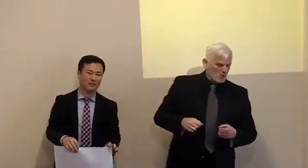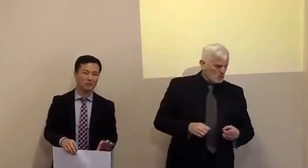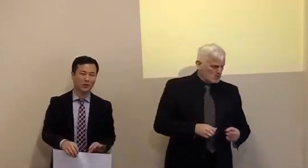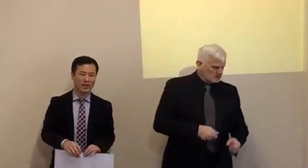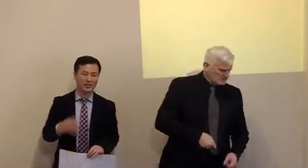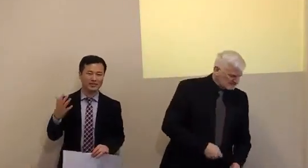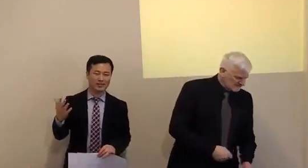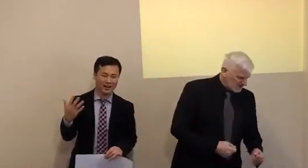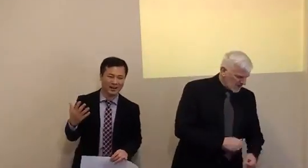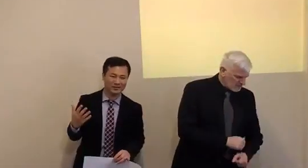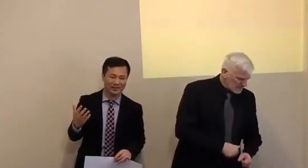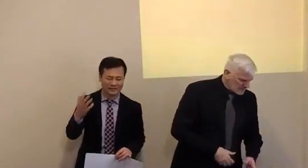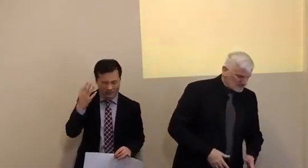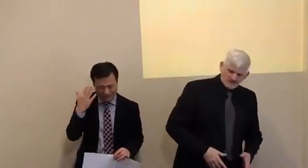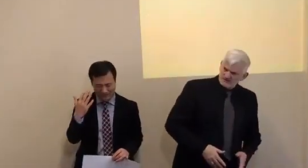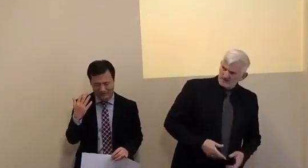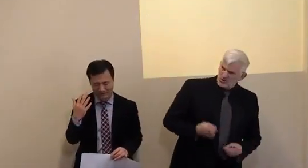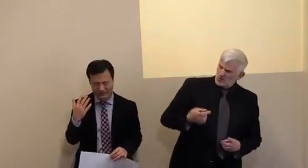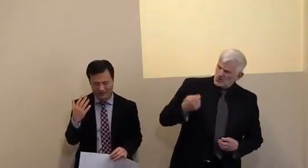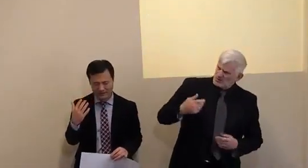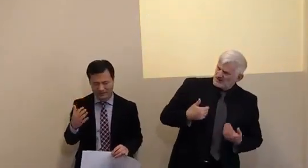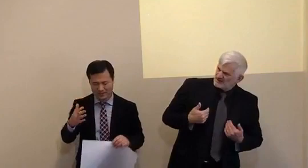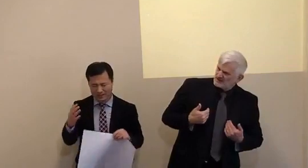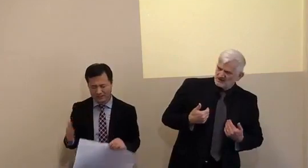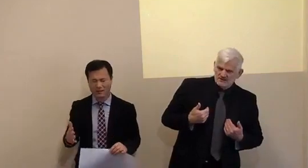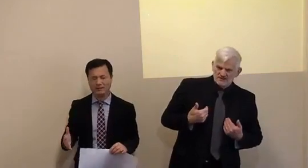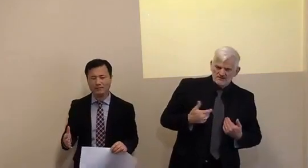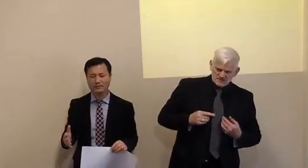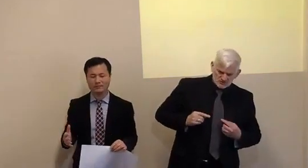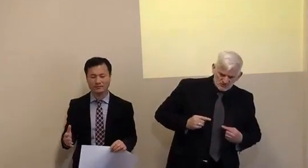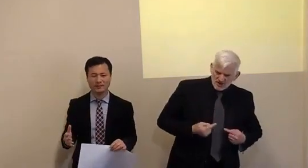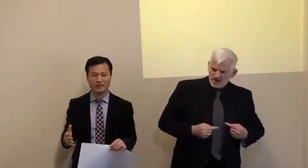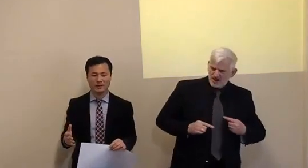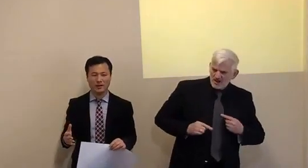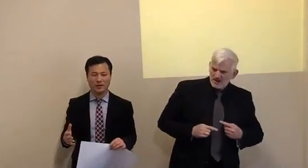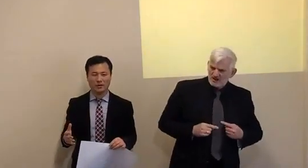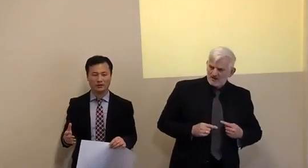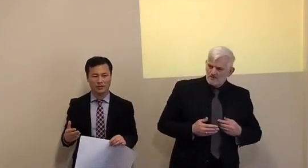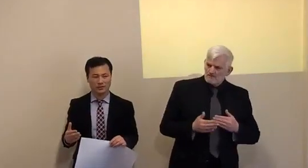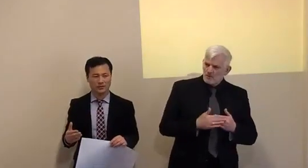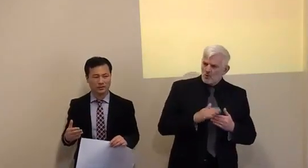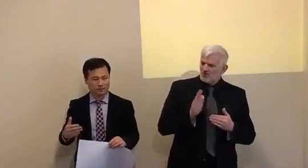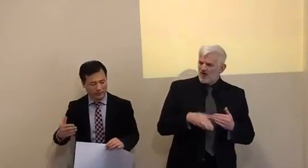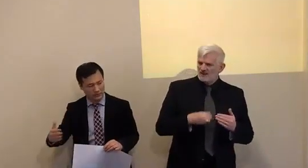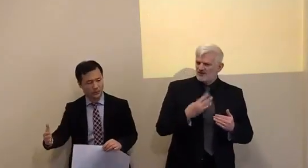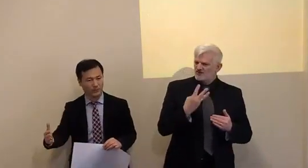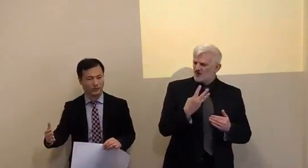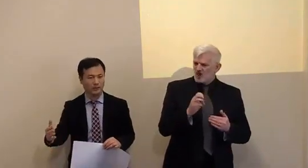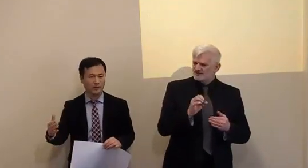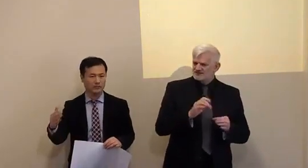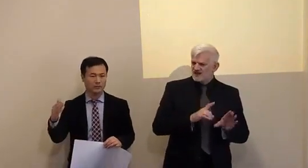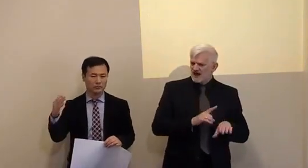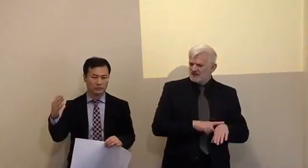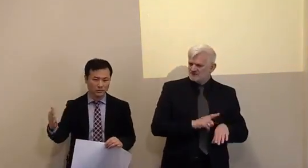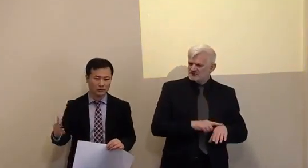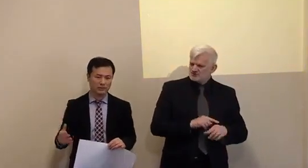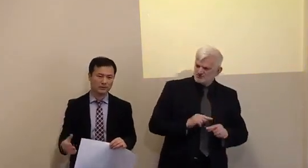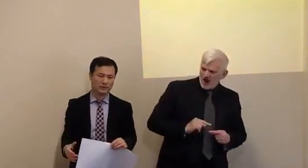More than 30 times I struggled. Just give up or just press on to